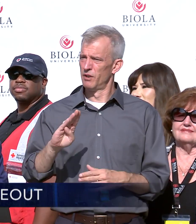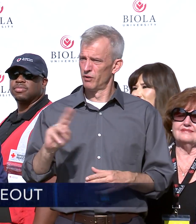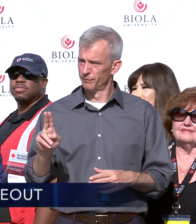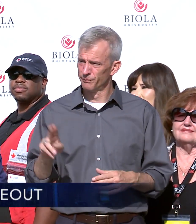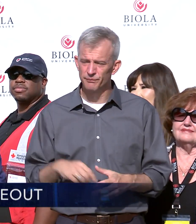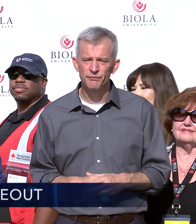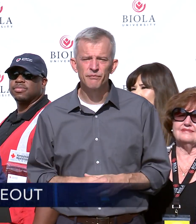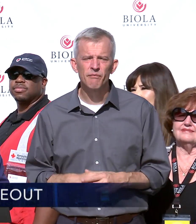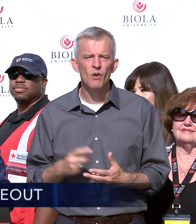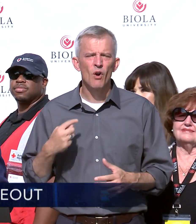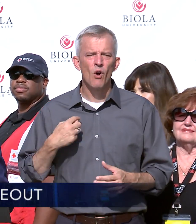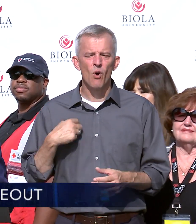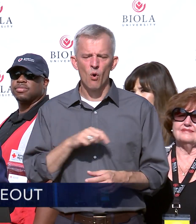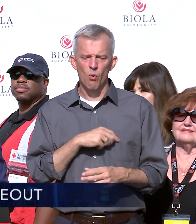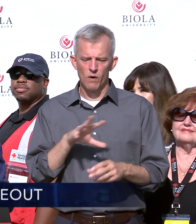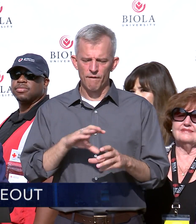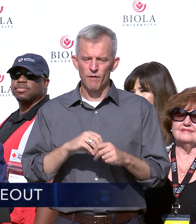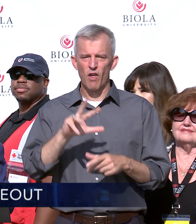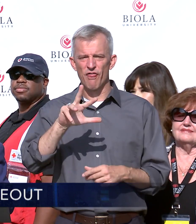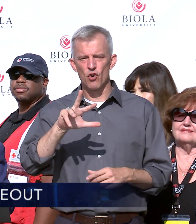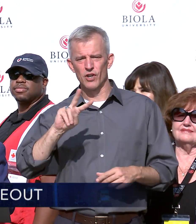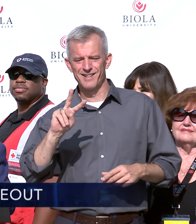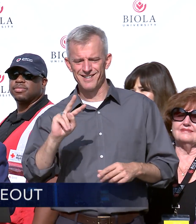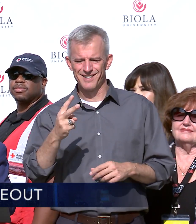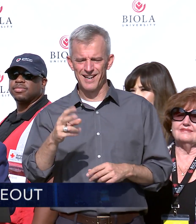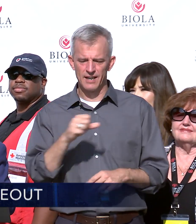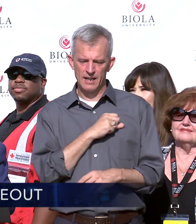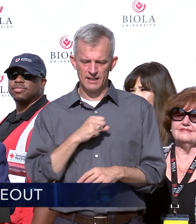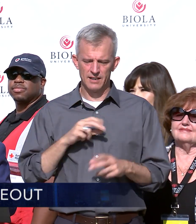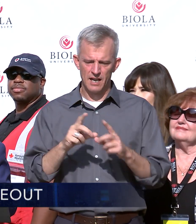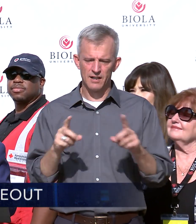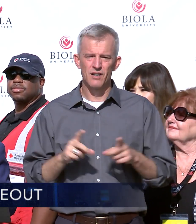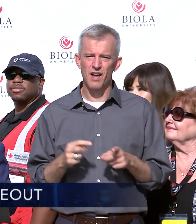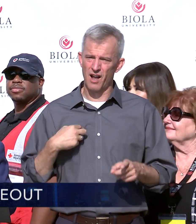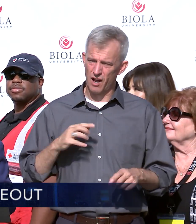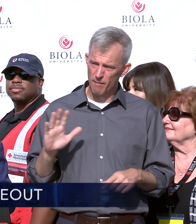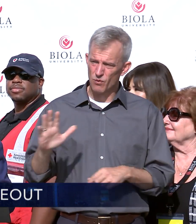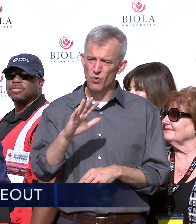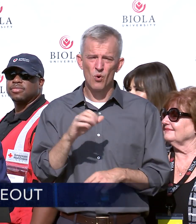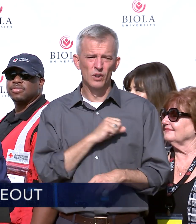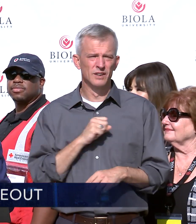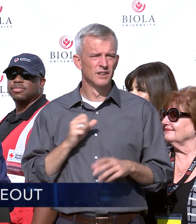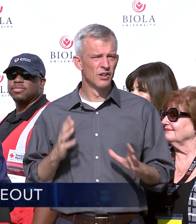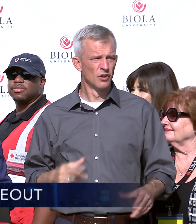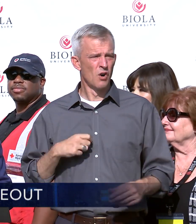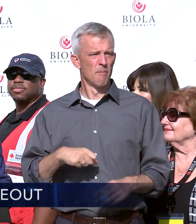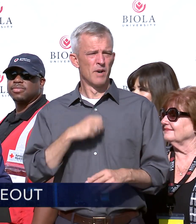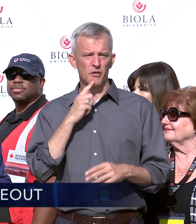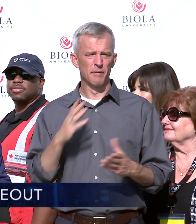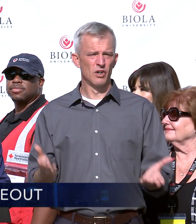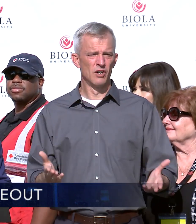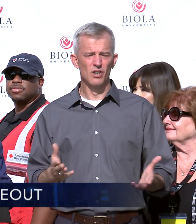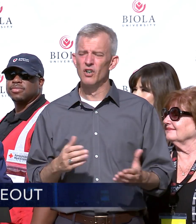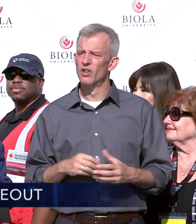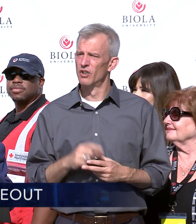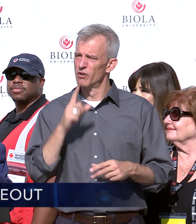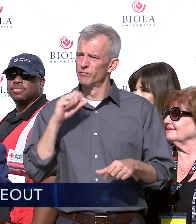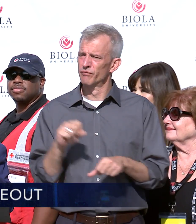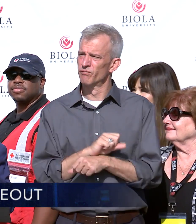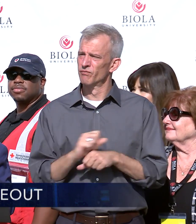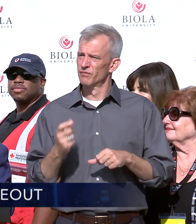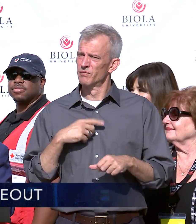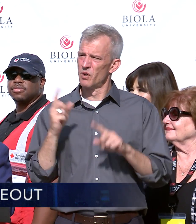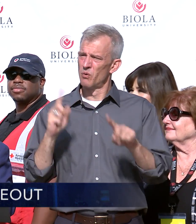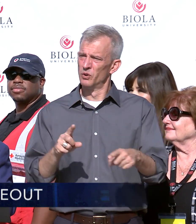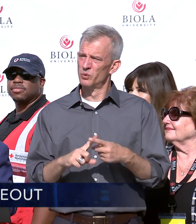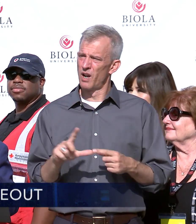part of the 32nd Senate District, and I am your senator. I'm so proud to be here. And as a matter of fact, I've been able to go down even